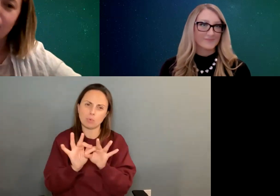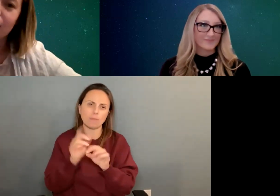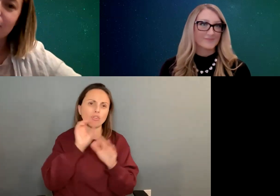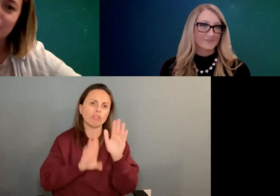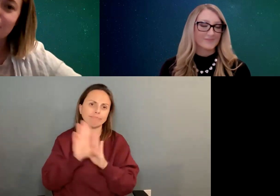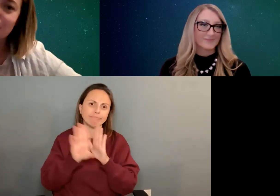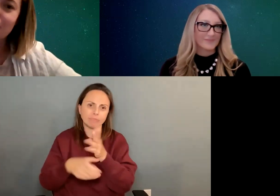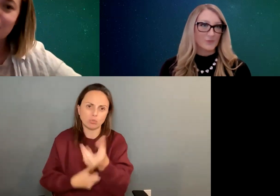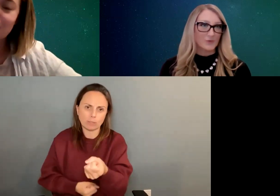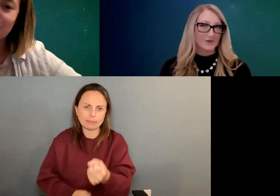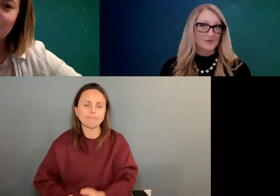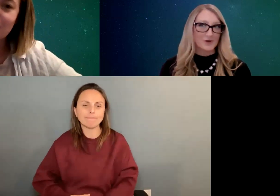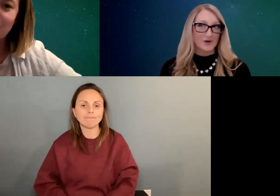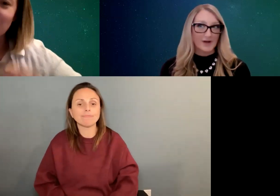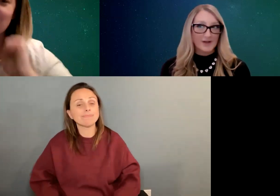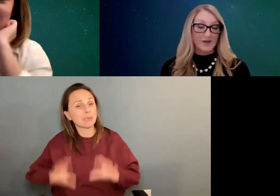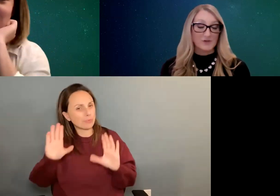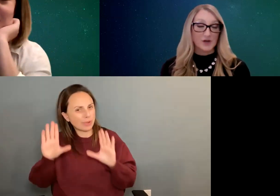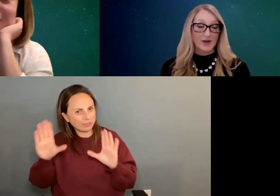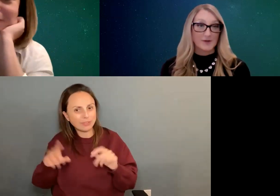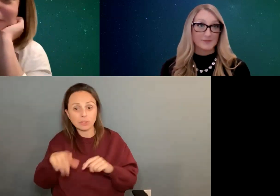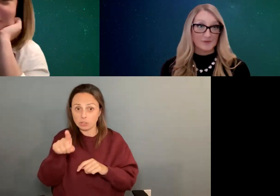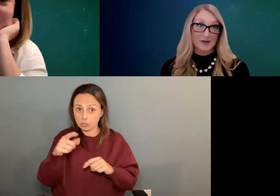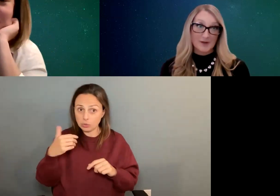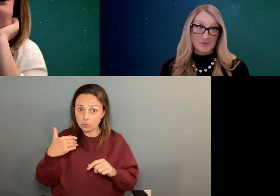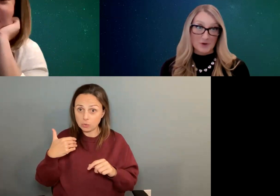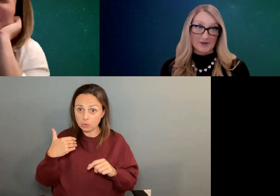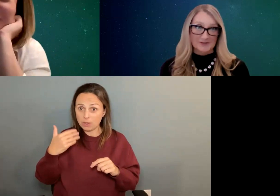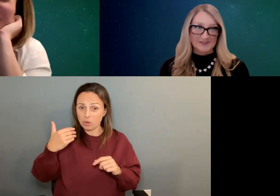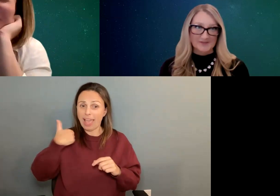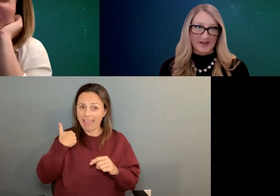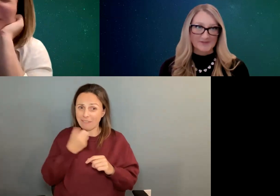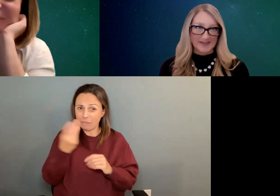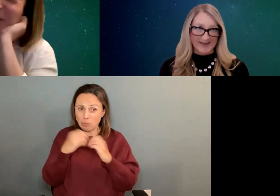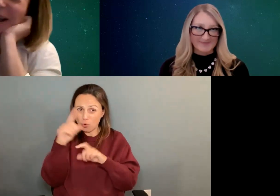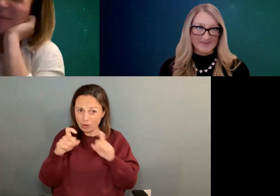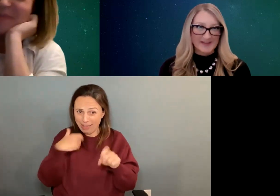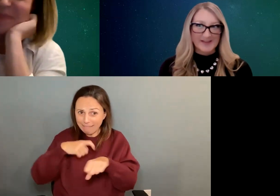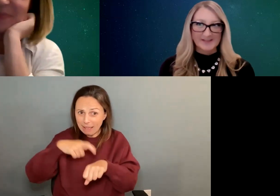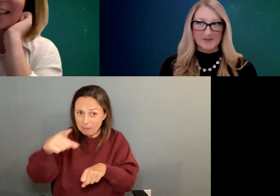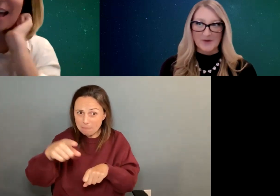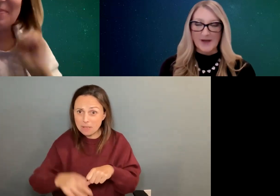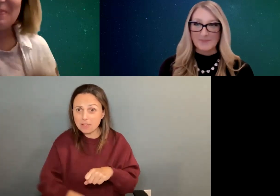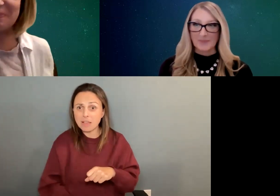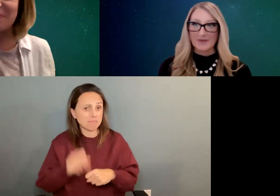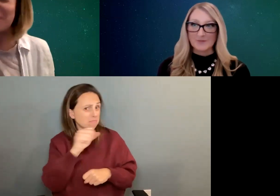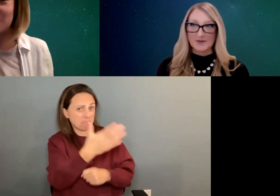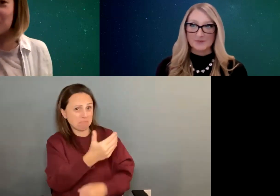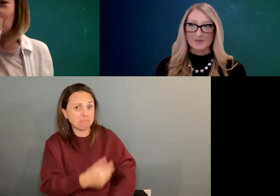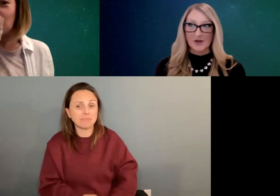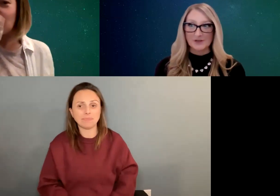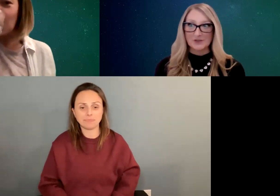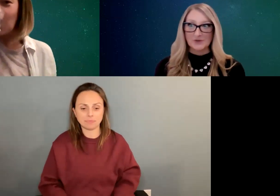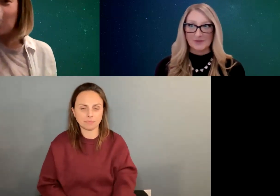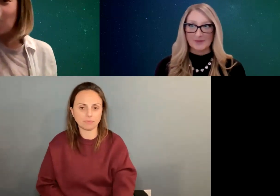building the trust. Wonderful. Have you got we've got a couple more questions if you have time. Great. So Yeah.